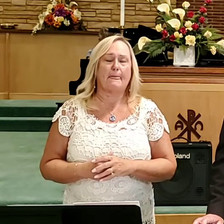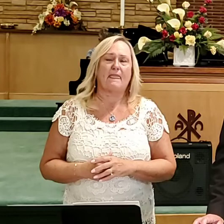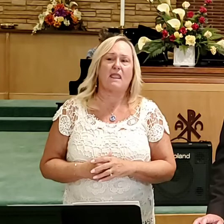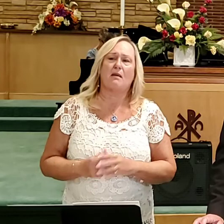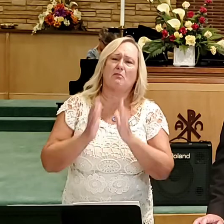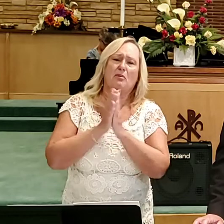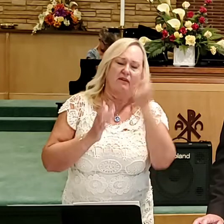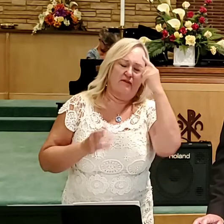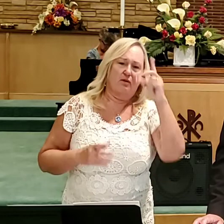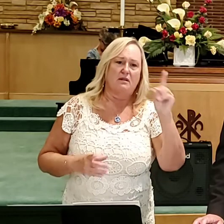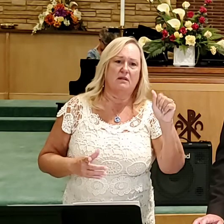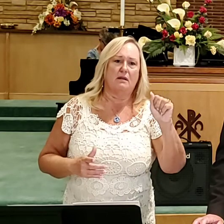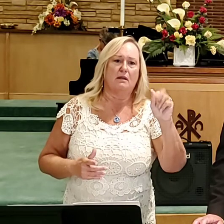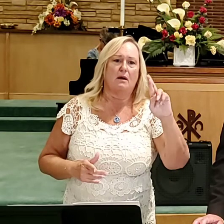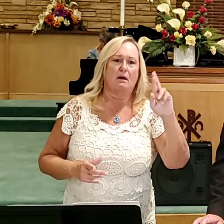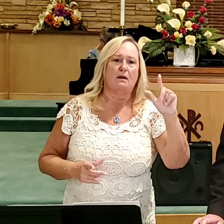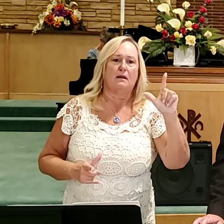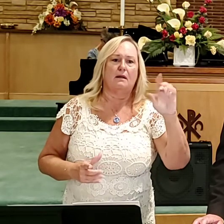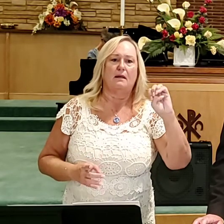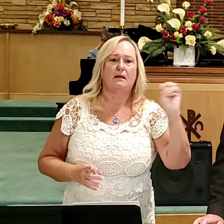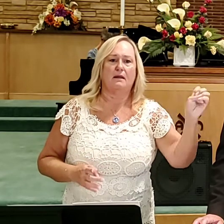We pray for Darlene,